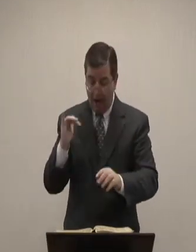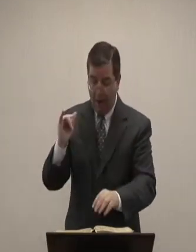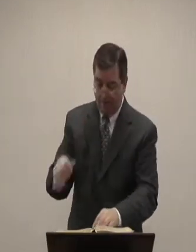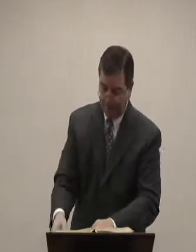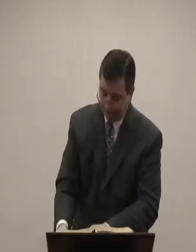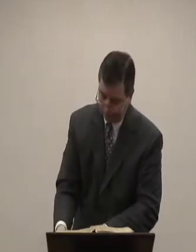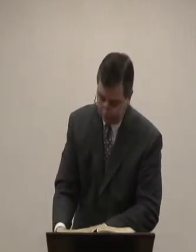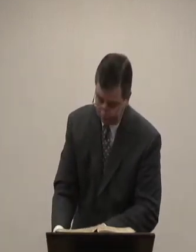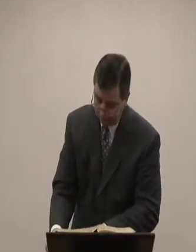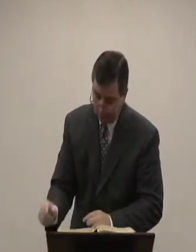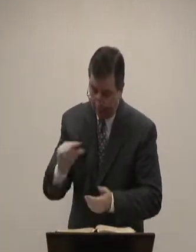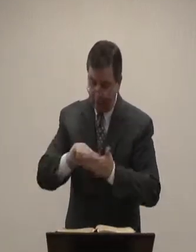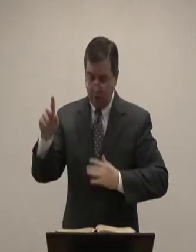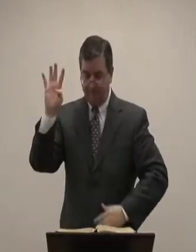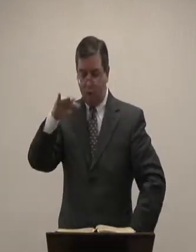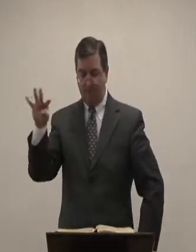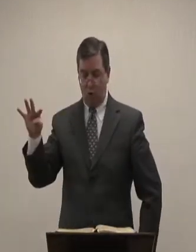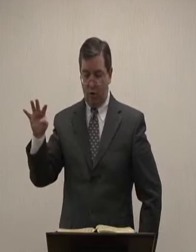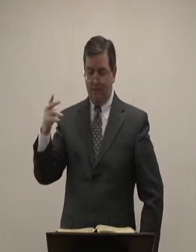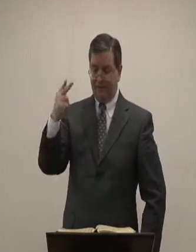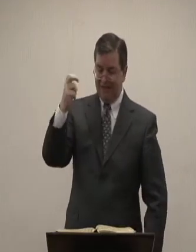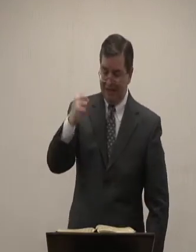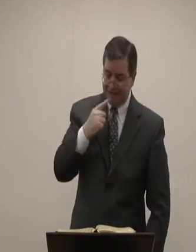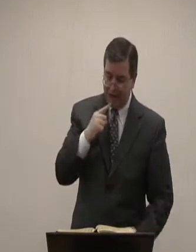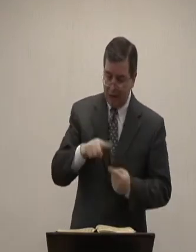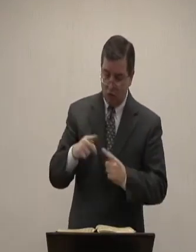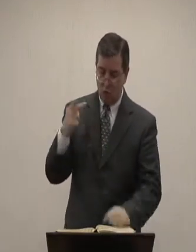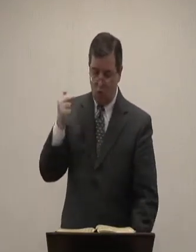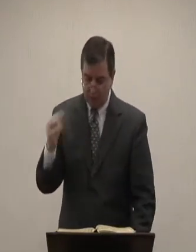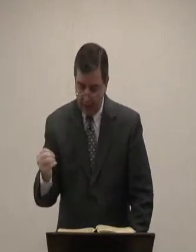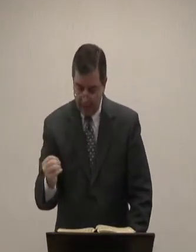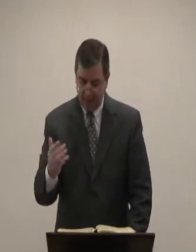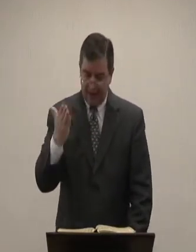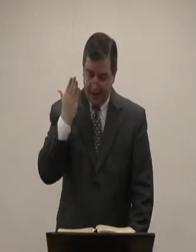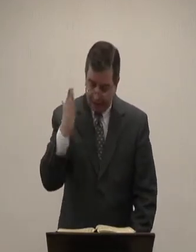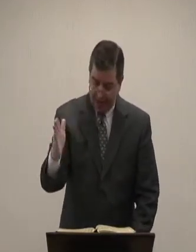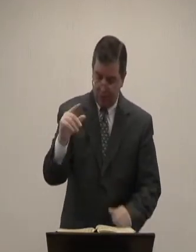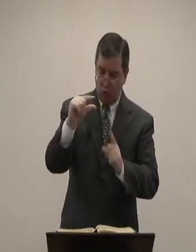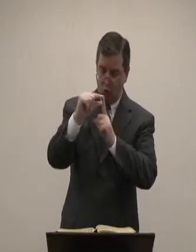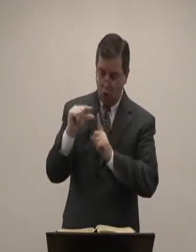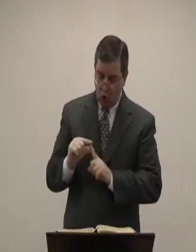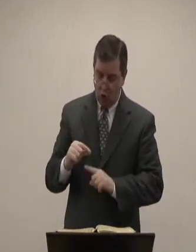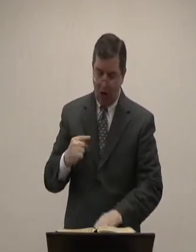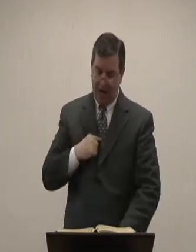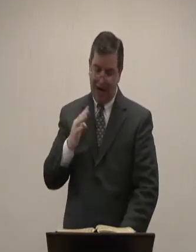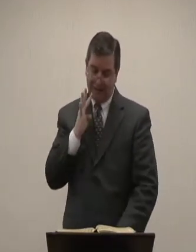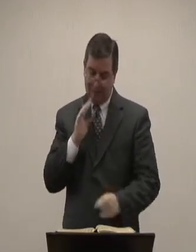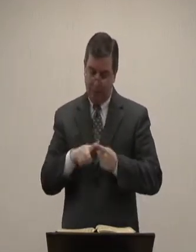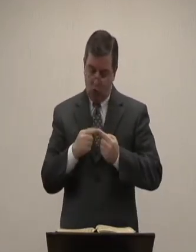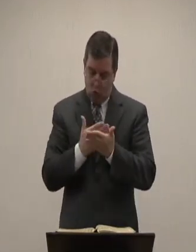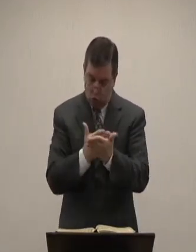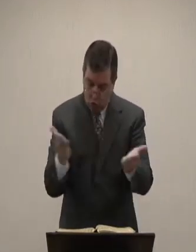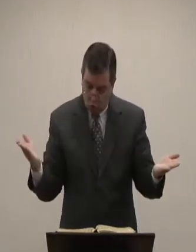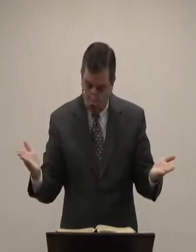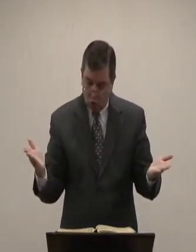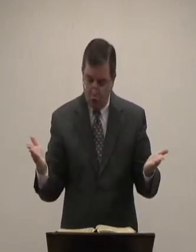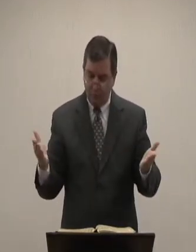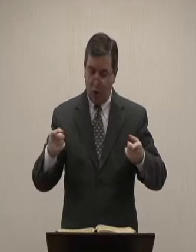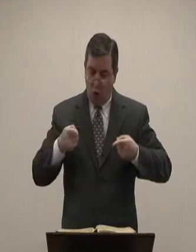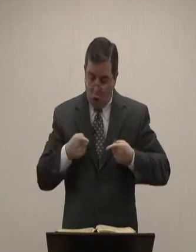It speaks of the fulfillment. Now, in verse 44, it says, he said to them, this is